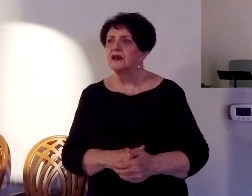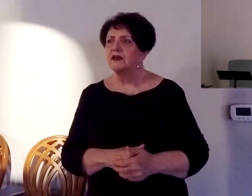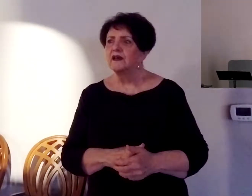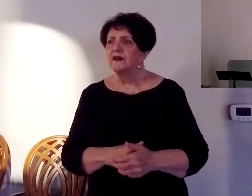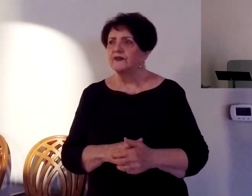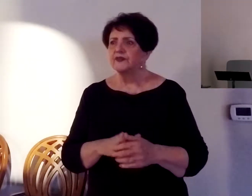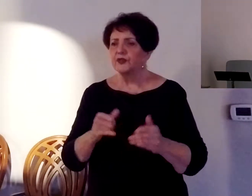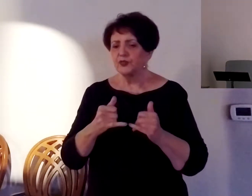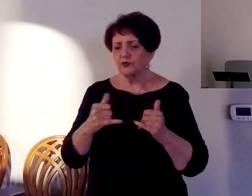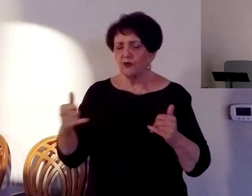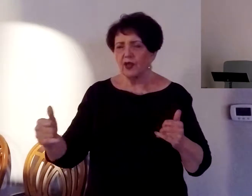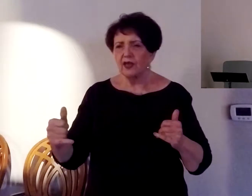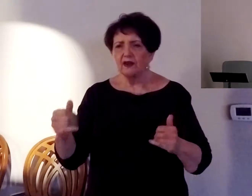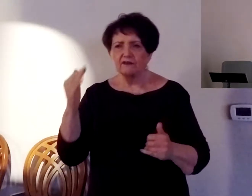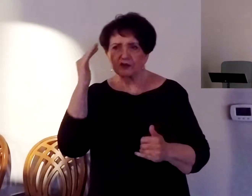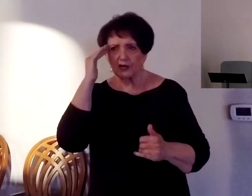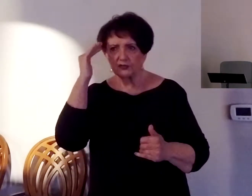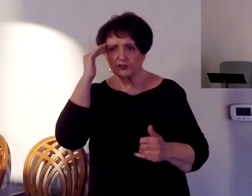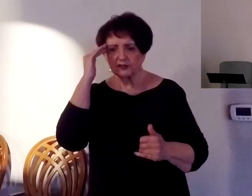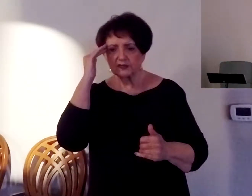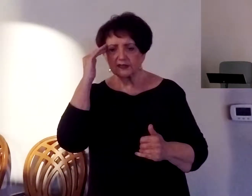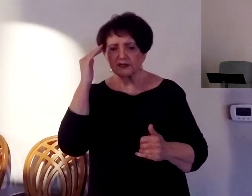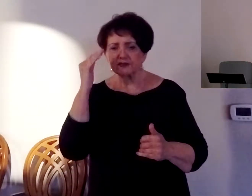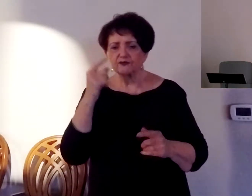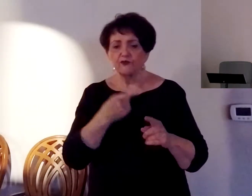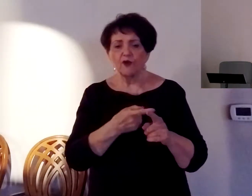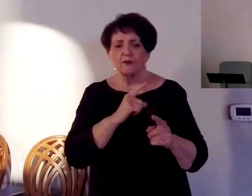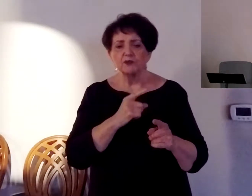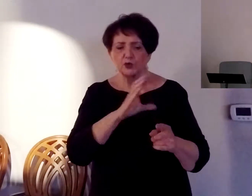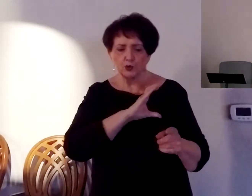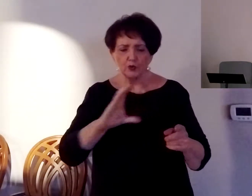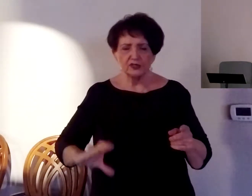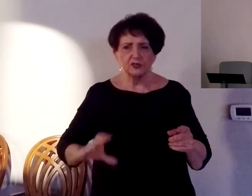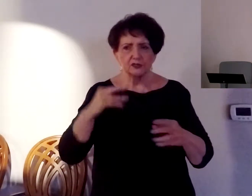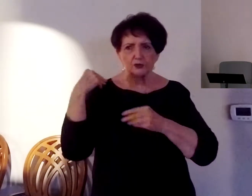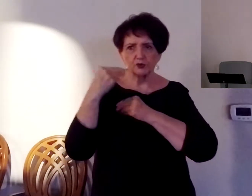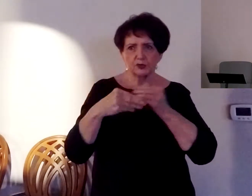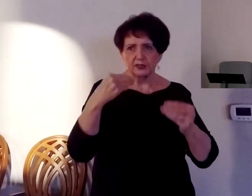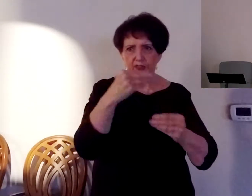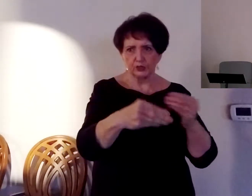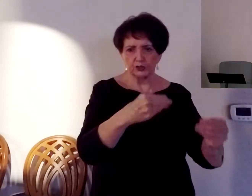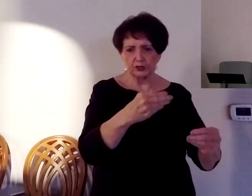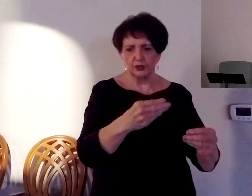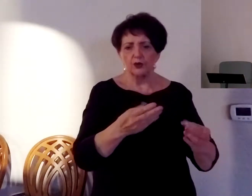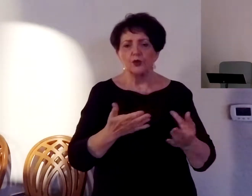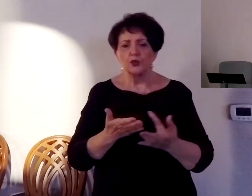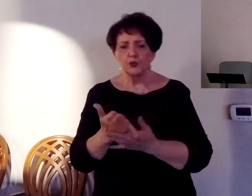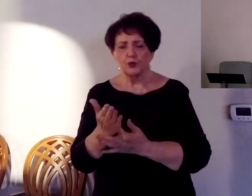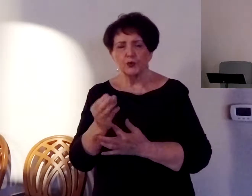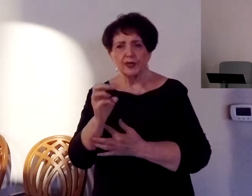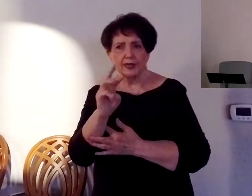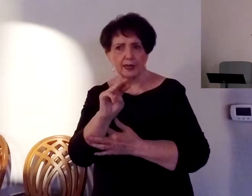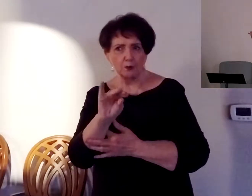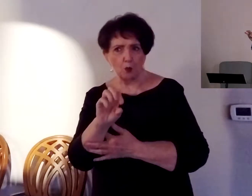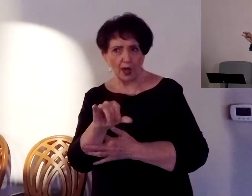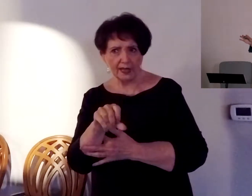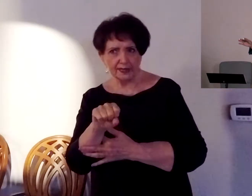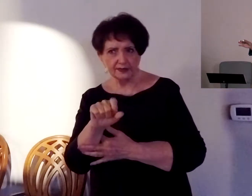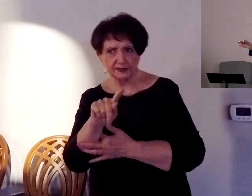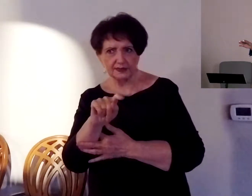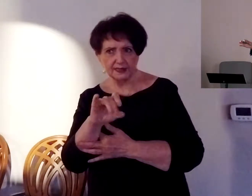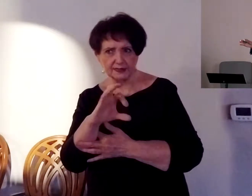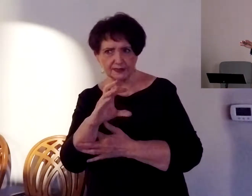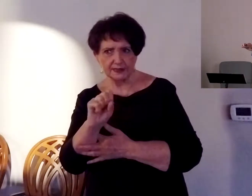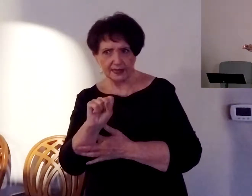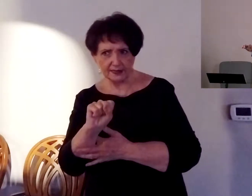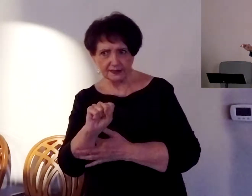thread of consciousness out of the Christian tradition through the Christian mystics into quantum